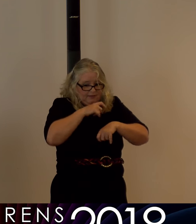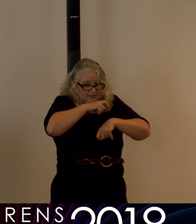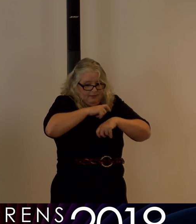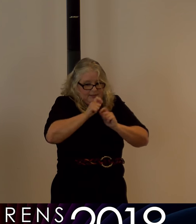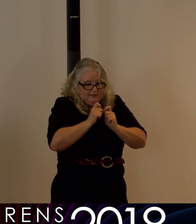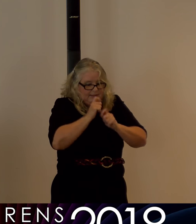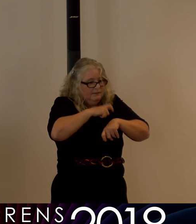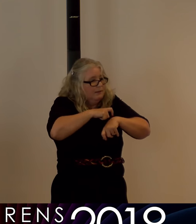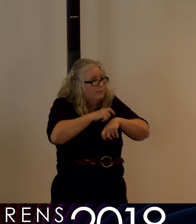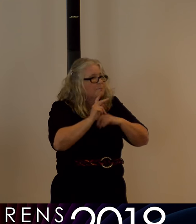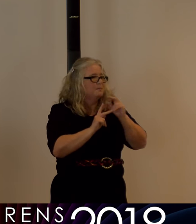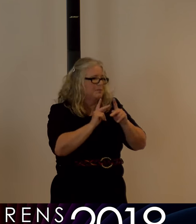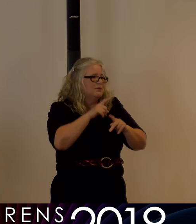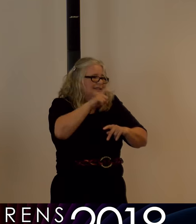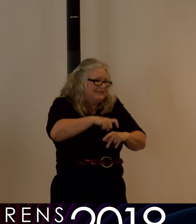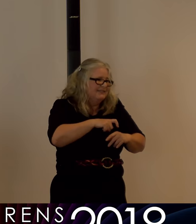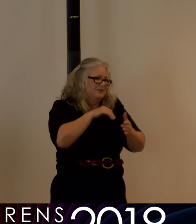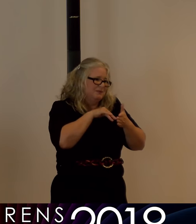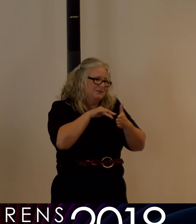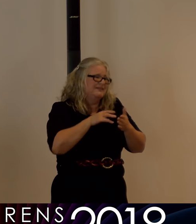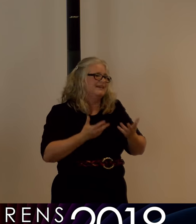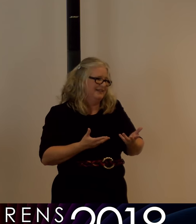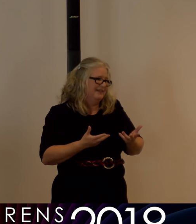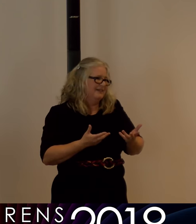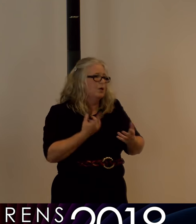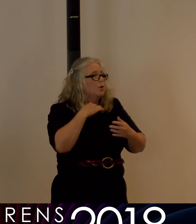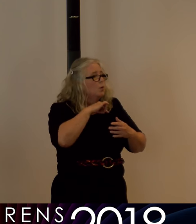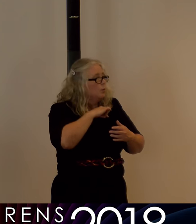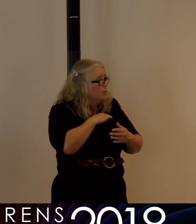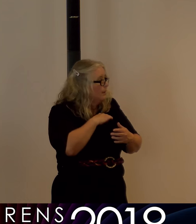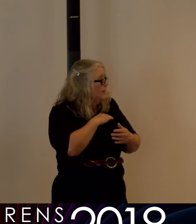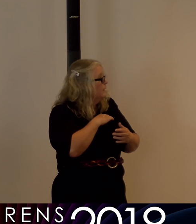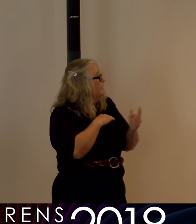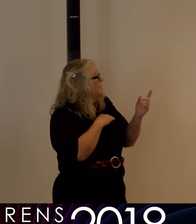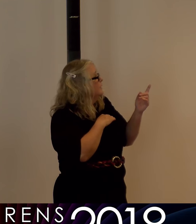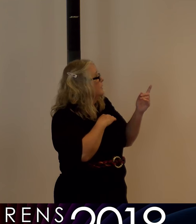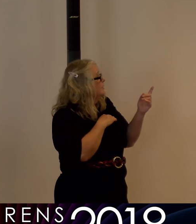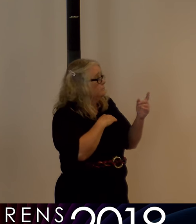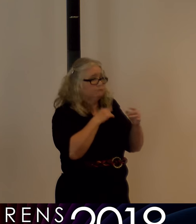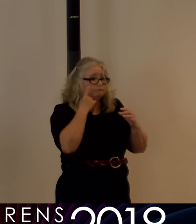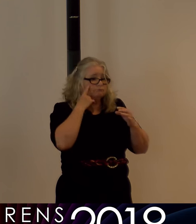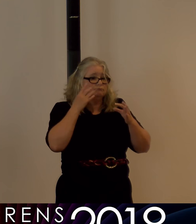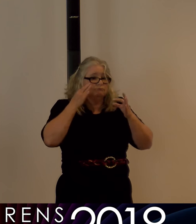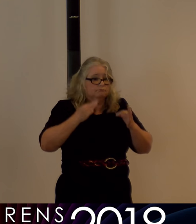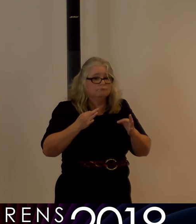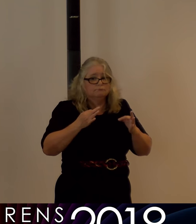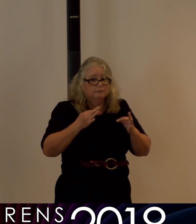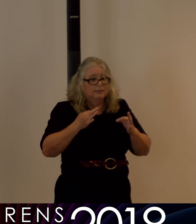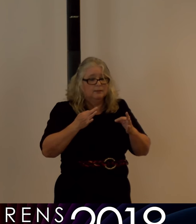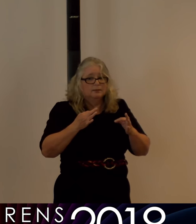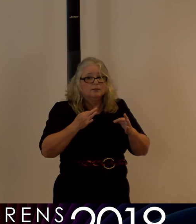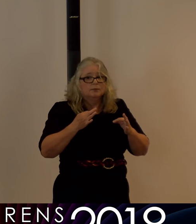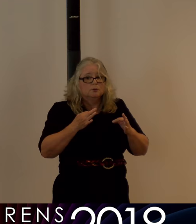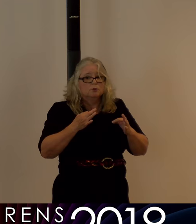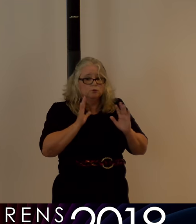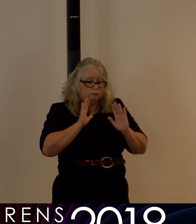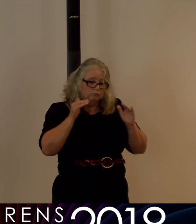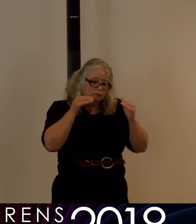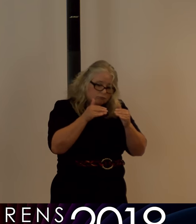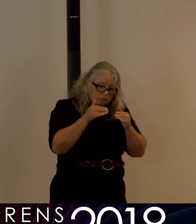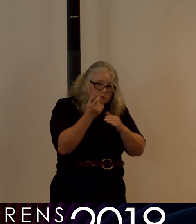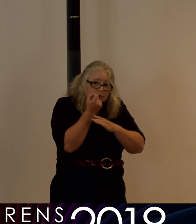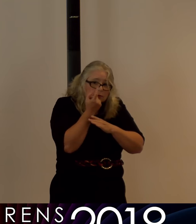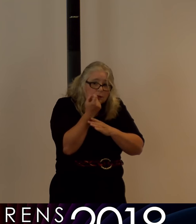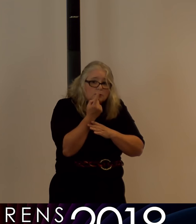Now, when we elected to dedicate our energies into understanding CHARGE